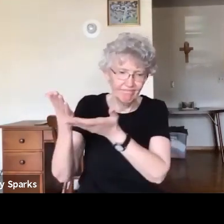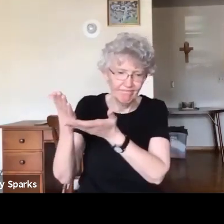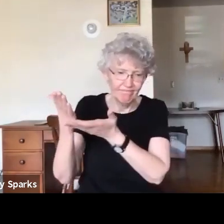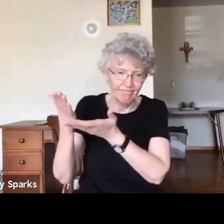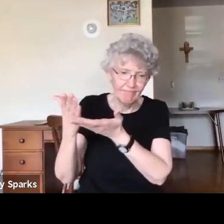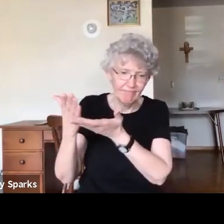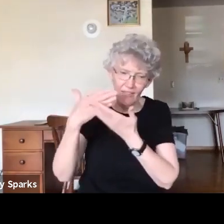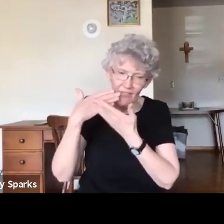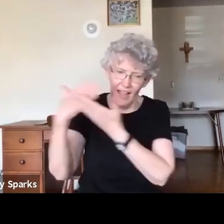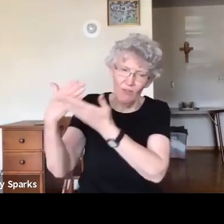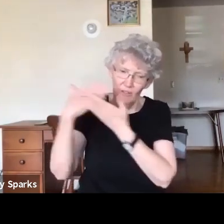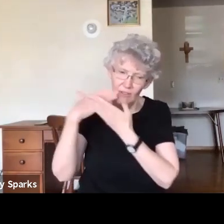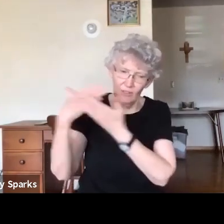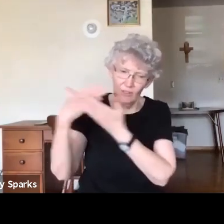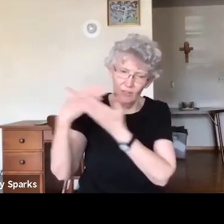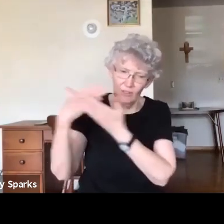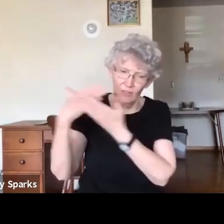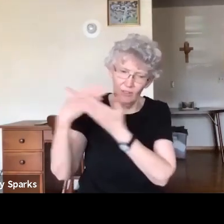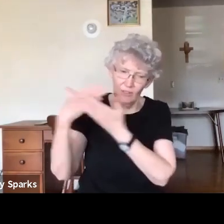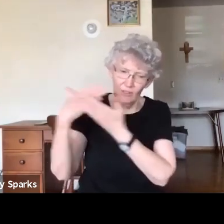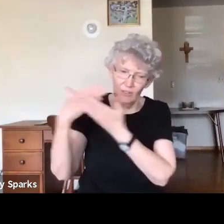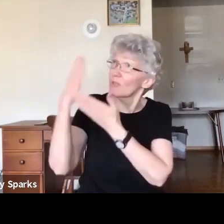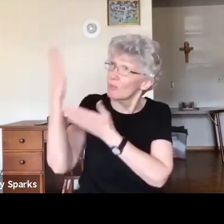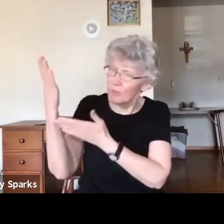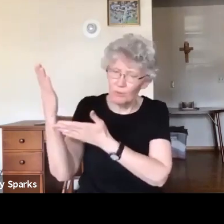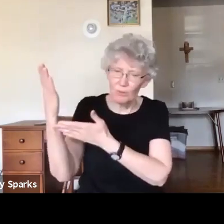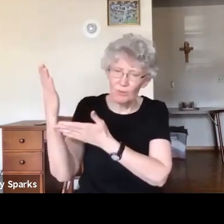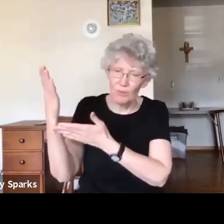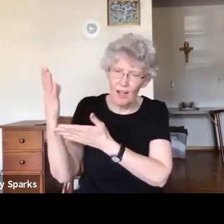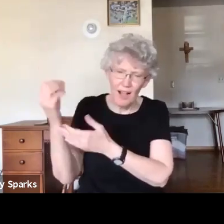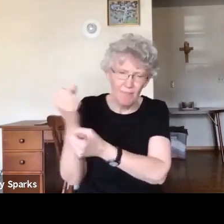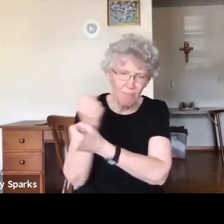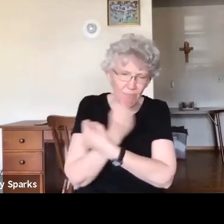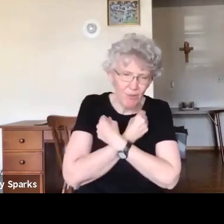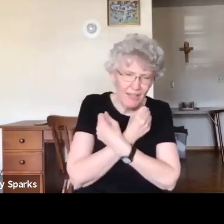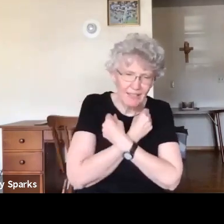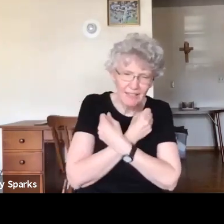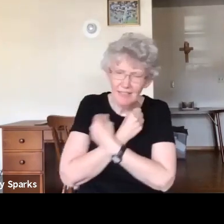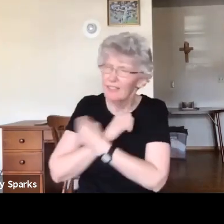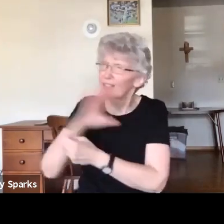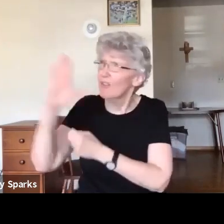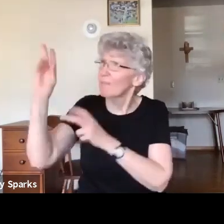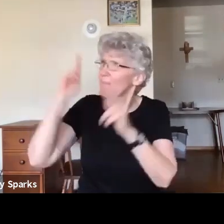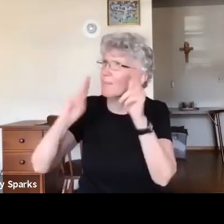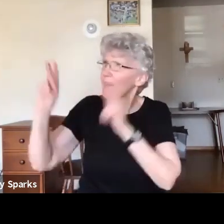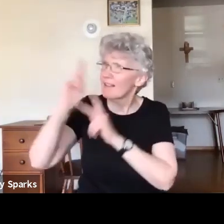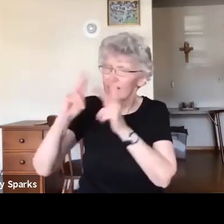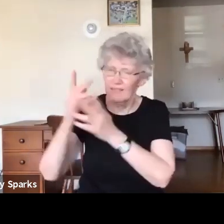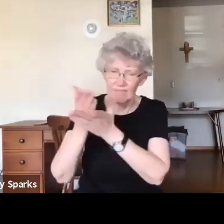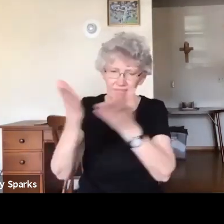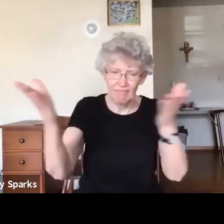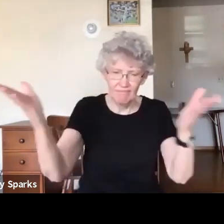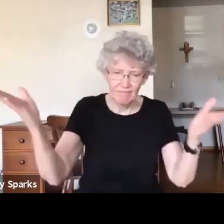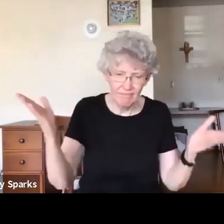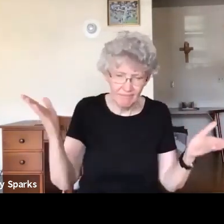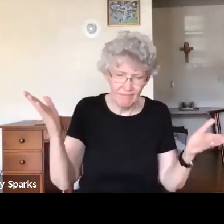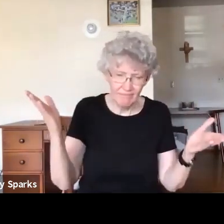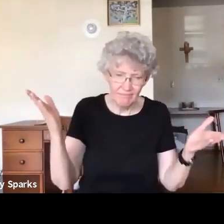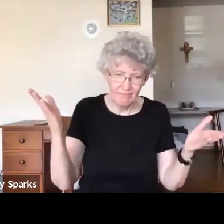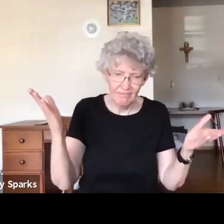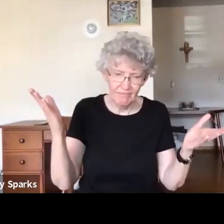May these gifts be signs of our gratitude and the love which embraces all your